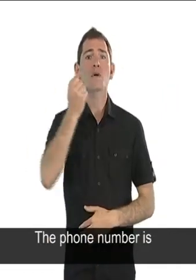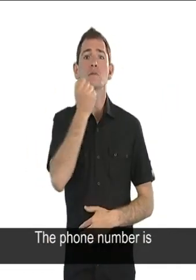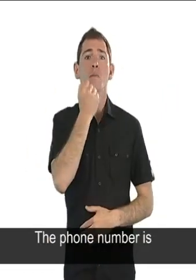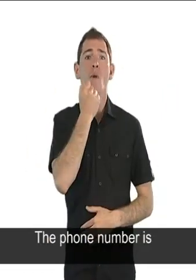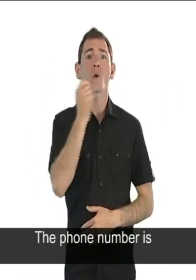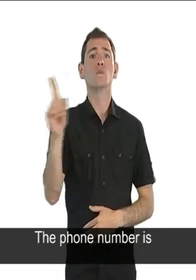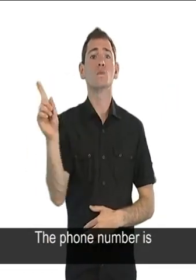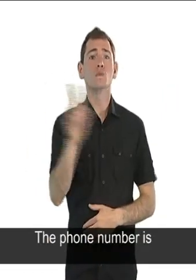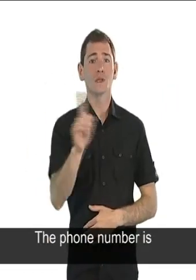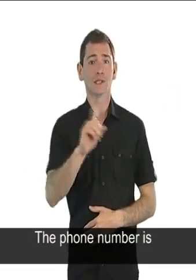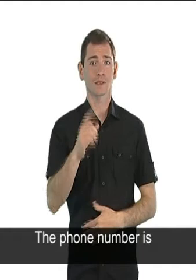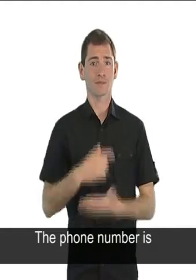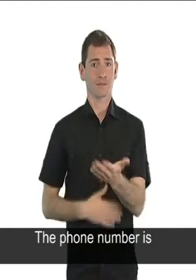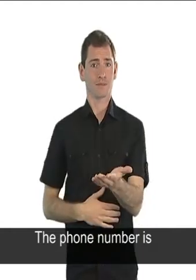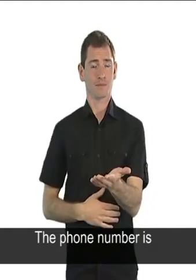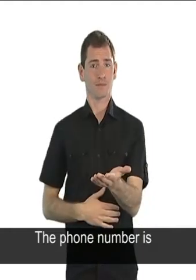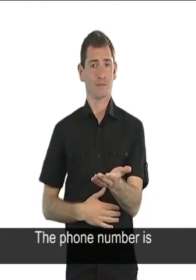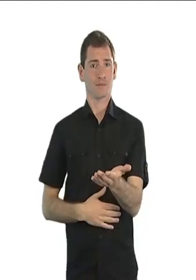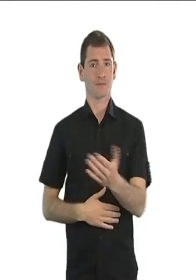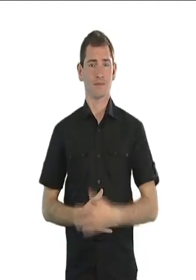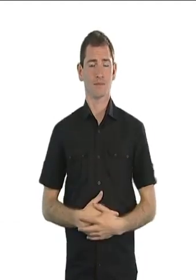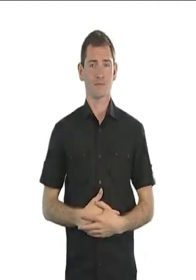The phone number is